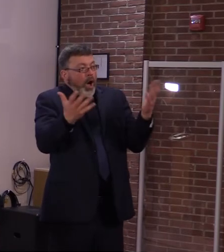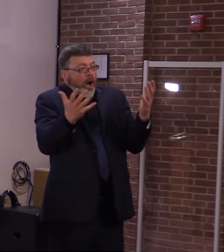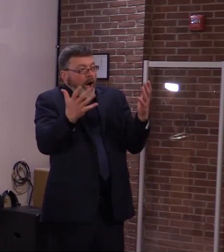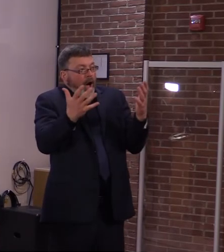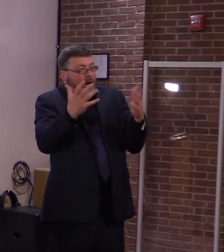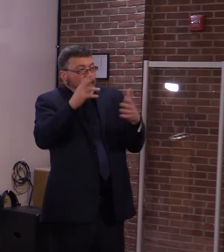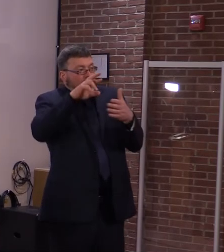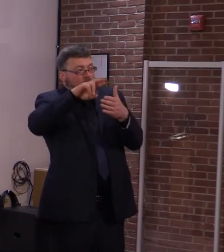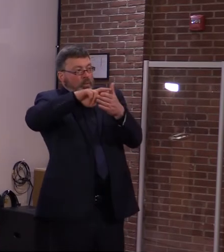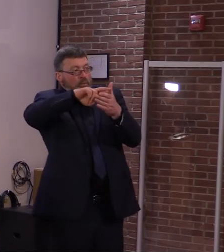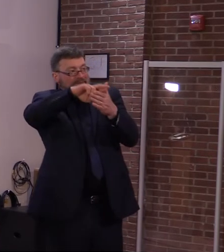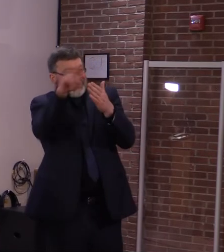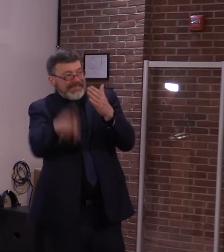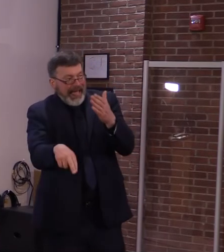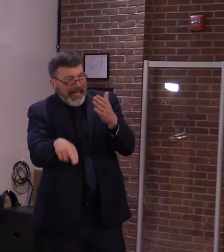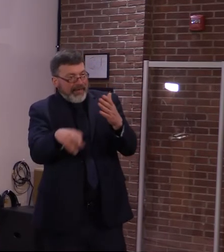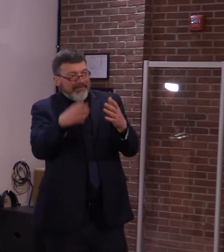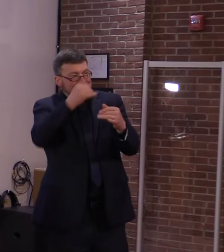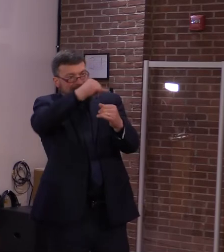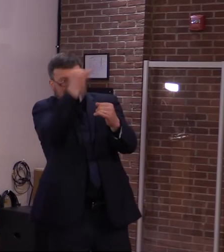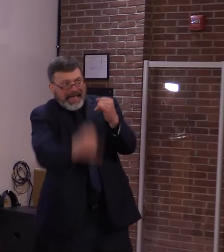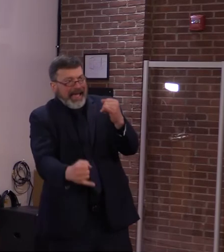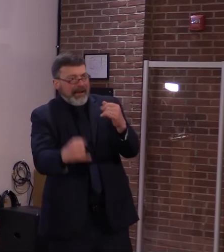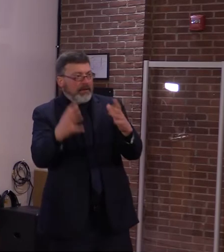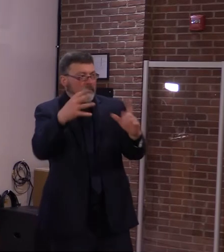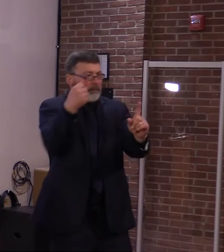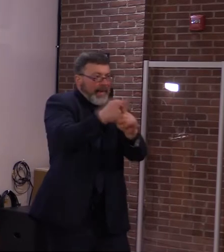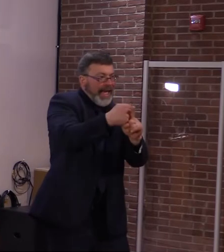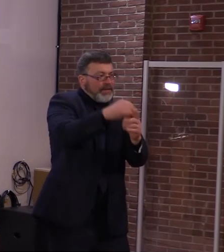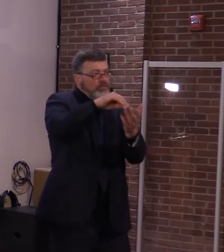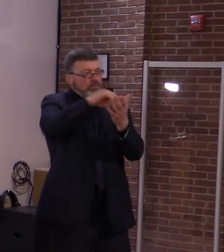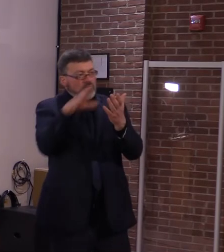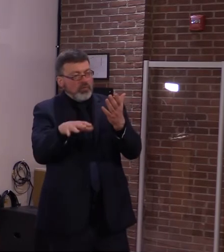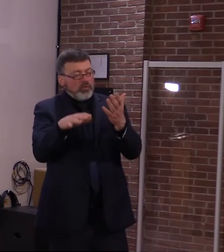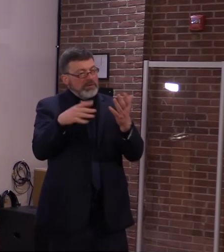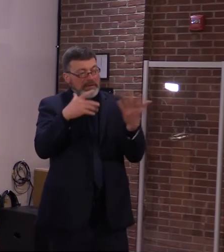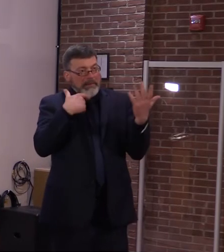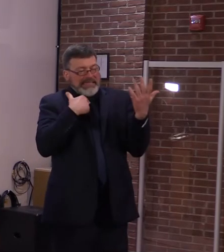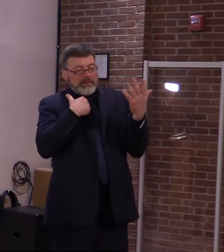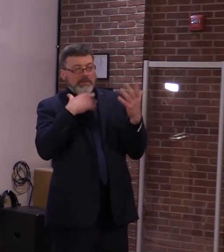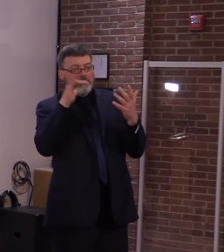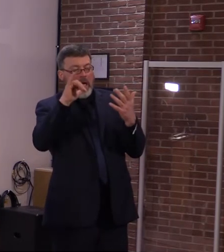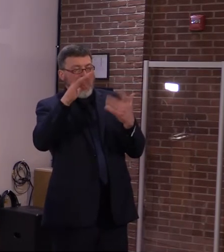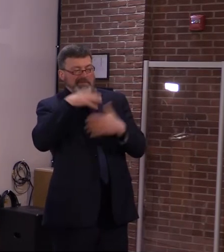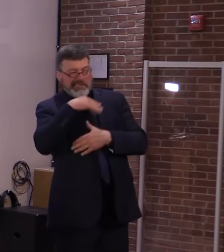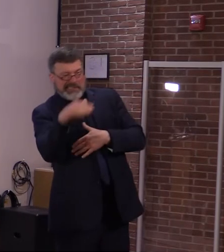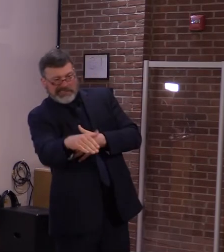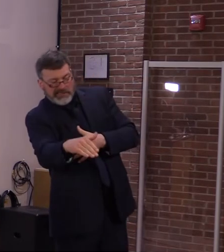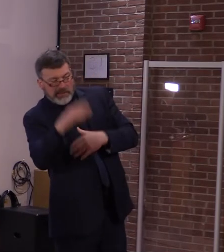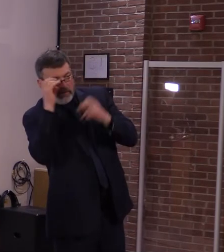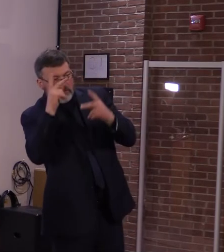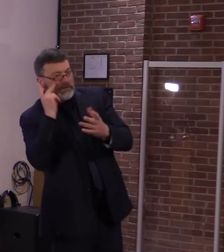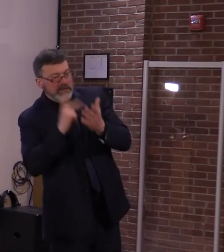might ask Secretary French to comment on this at this point in time, if he's the appropriate